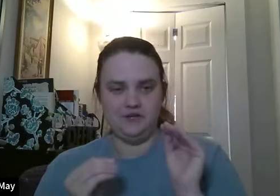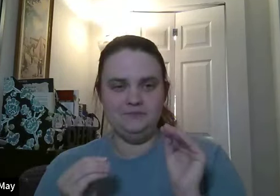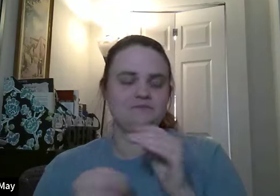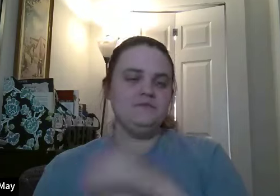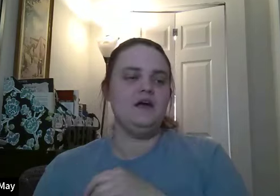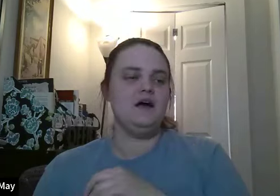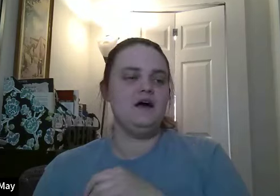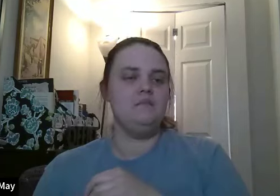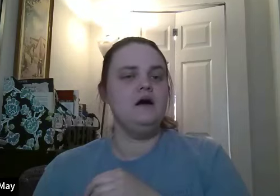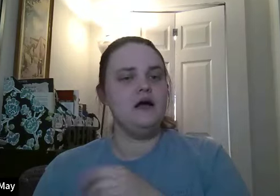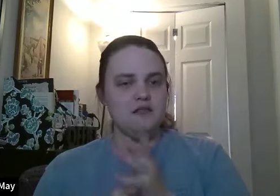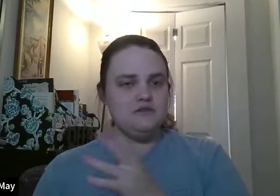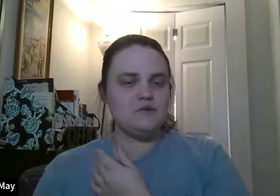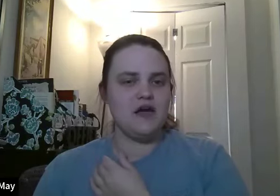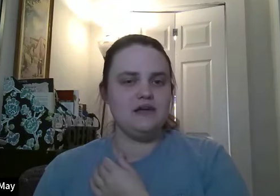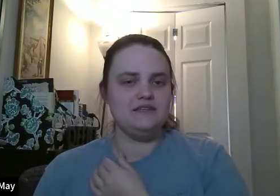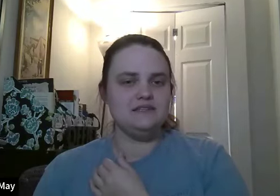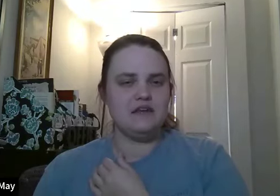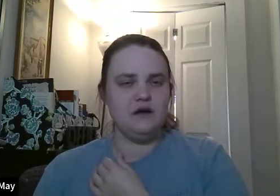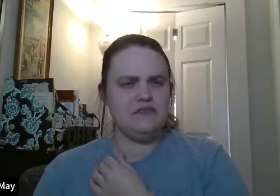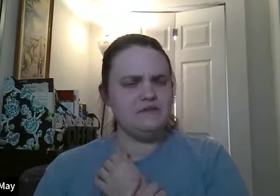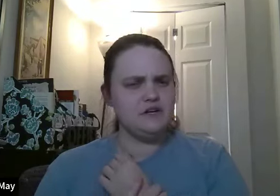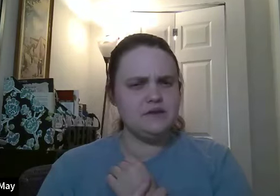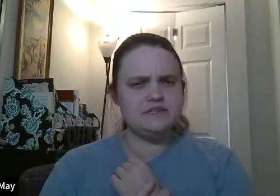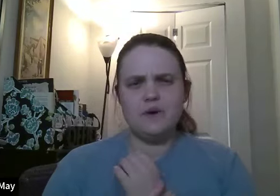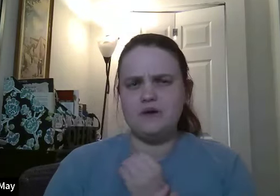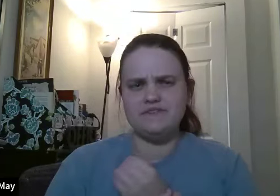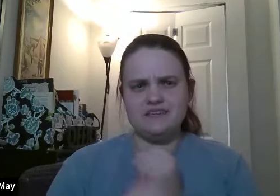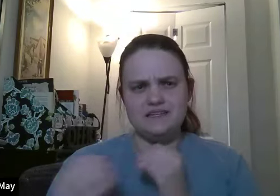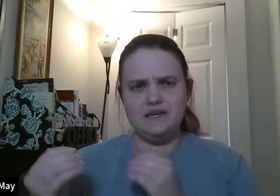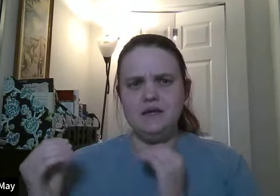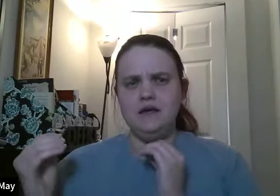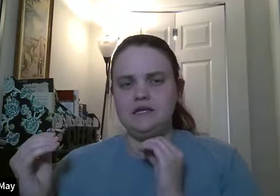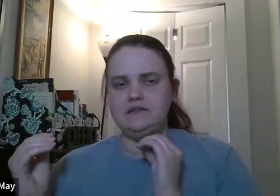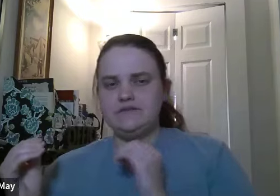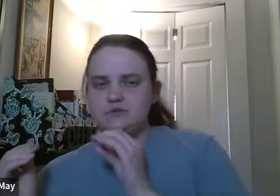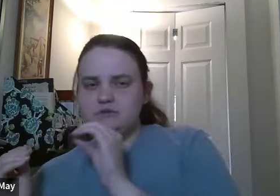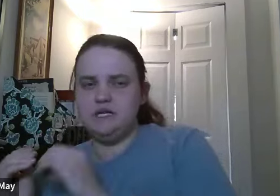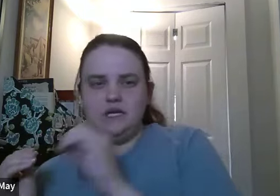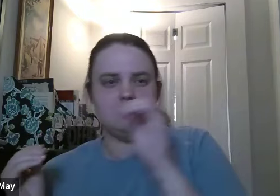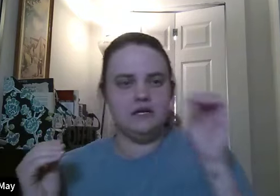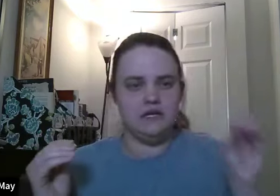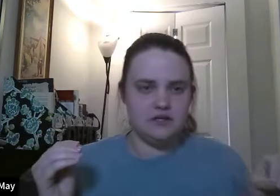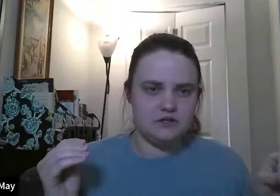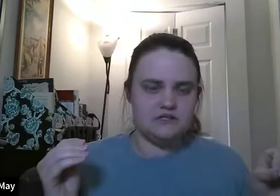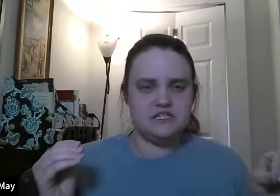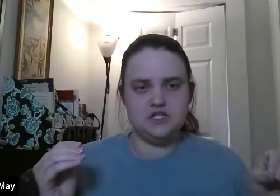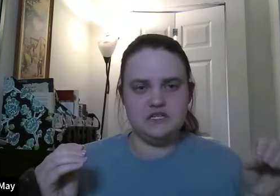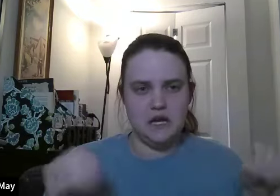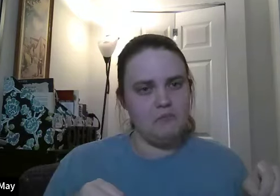year. Another thing with that is I think I've talked about this, but I'm gonna emphasize it again. The difference between year and years is just a